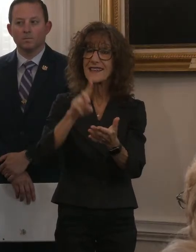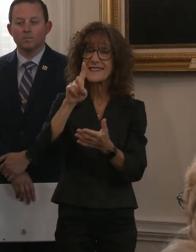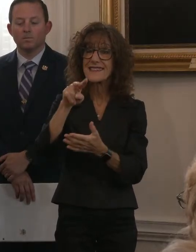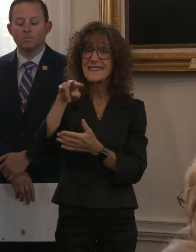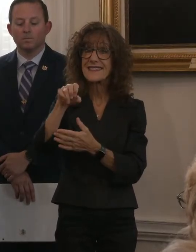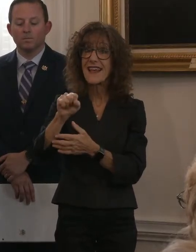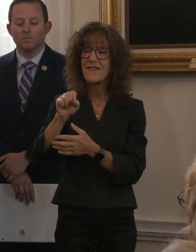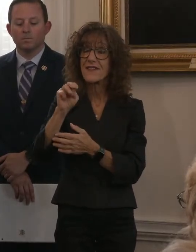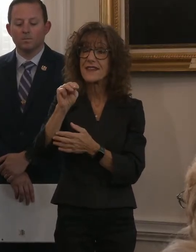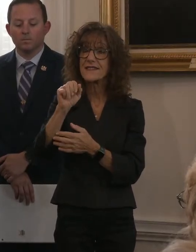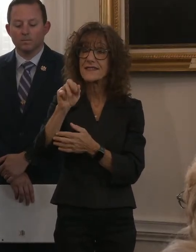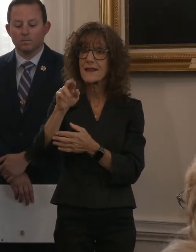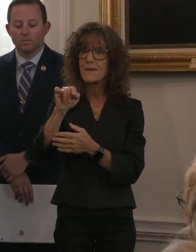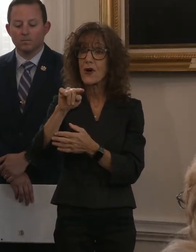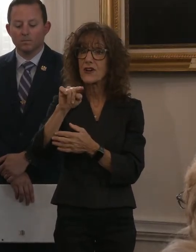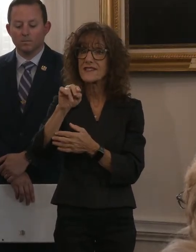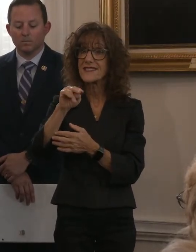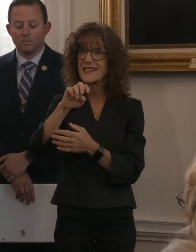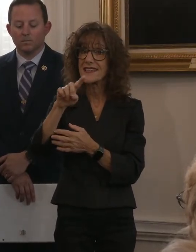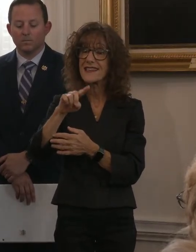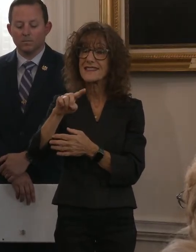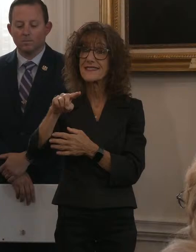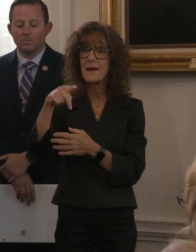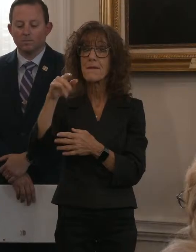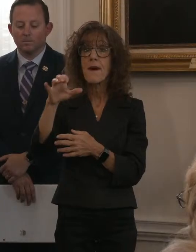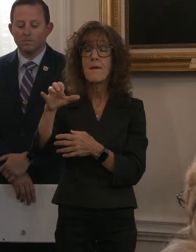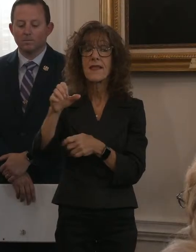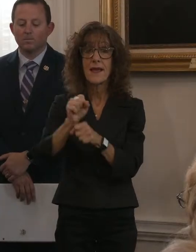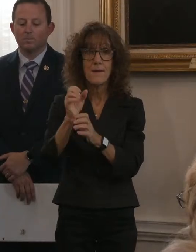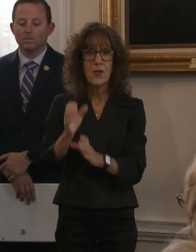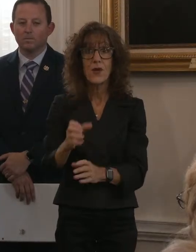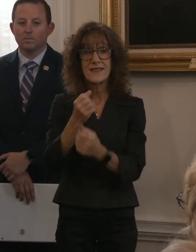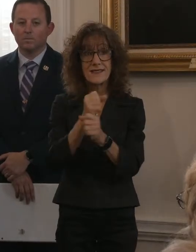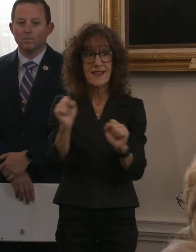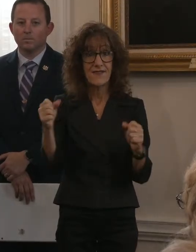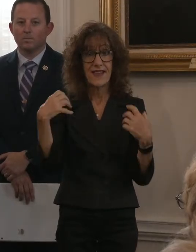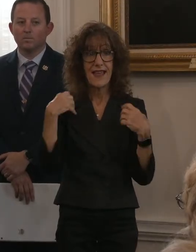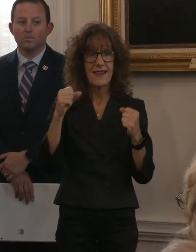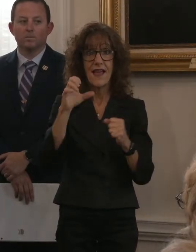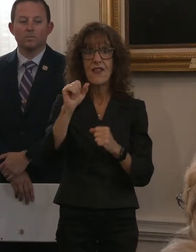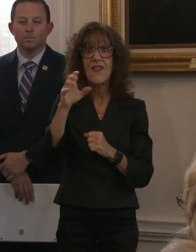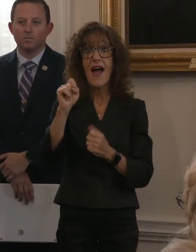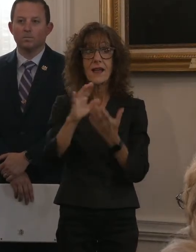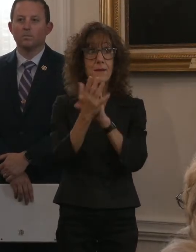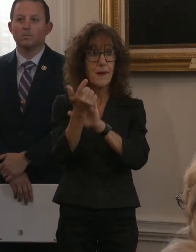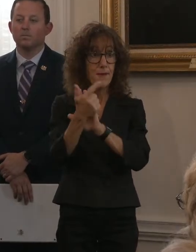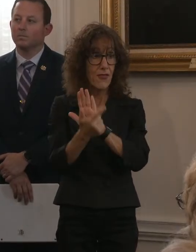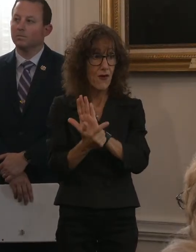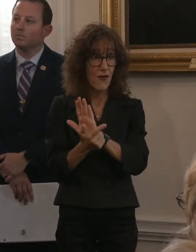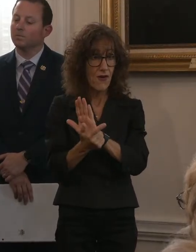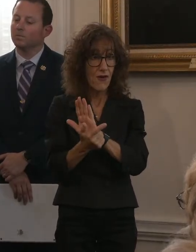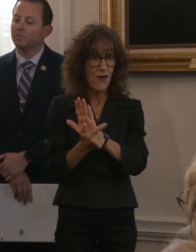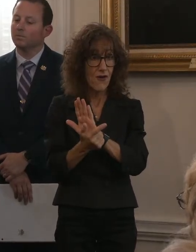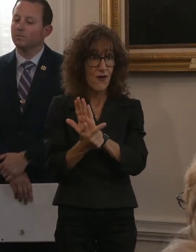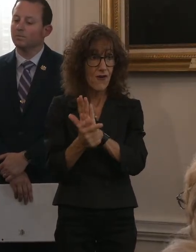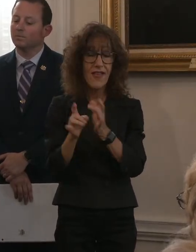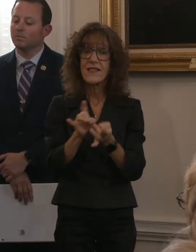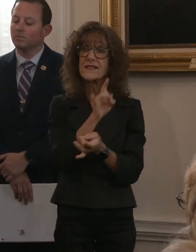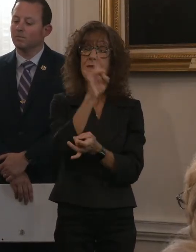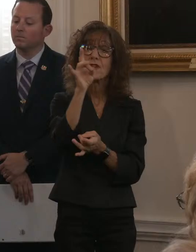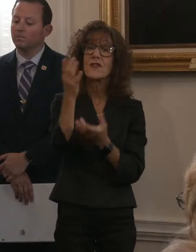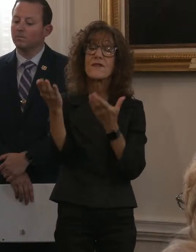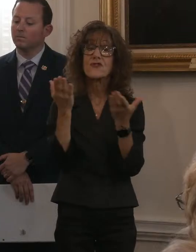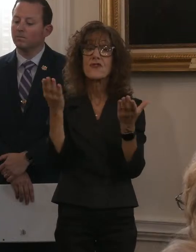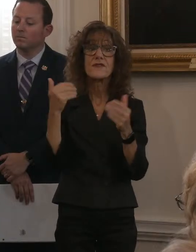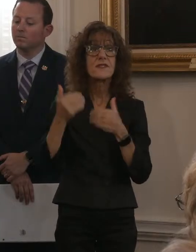Davis Martinez Public Employee Safety and Health Act into law. In the spirit of service and